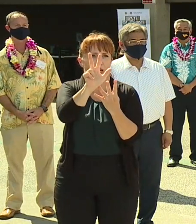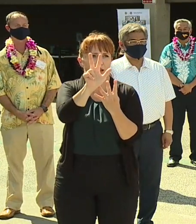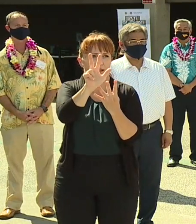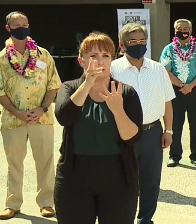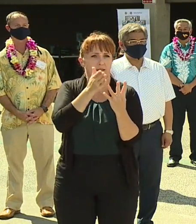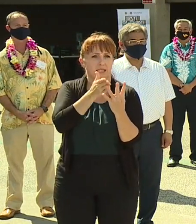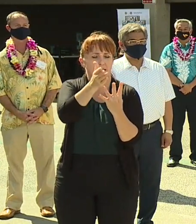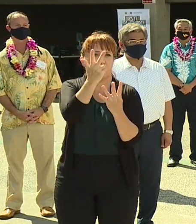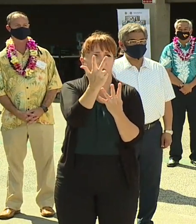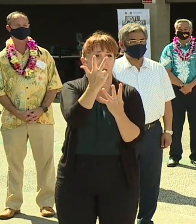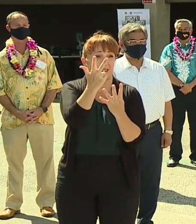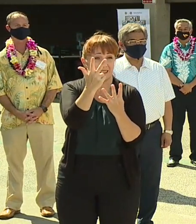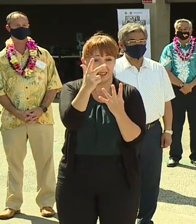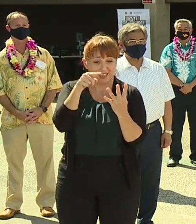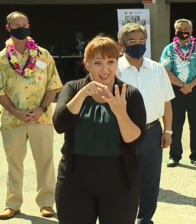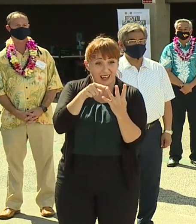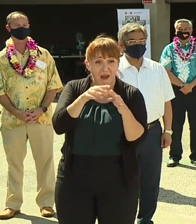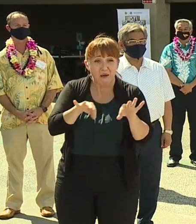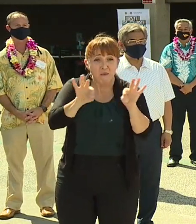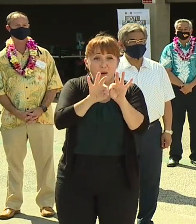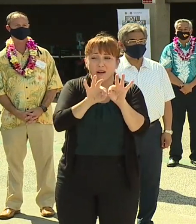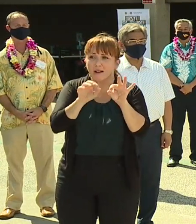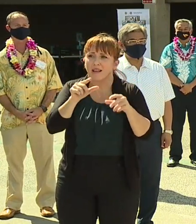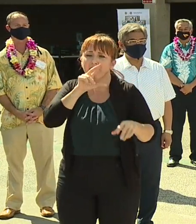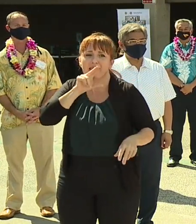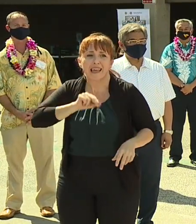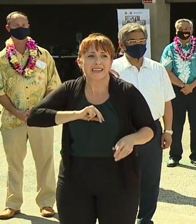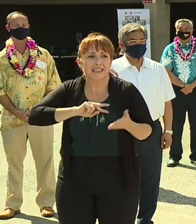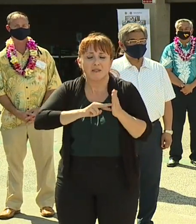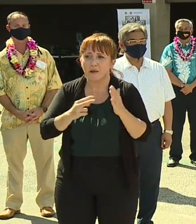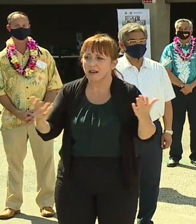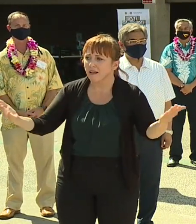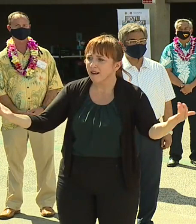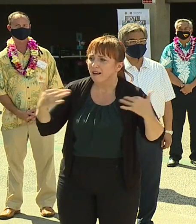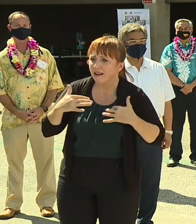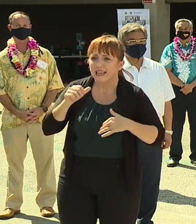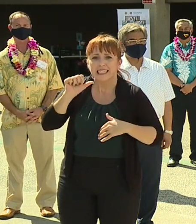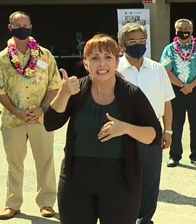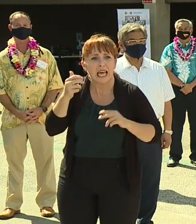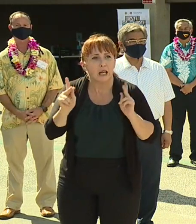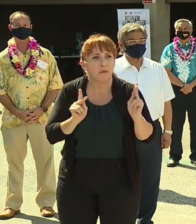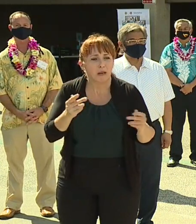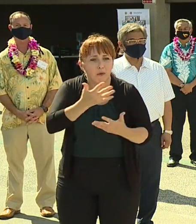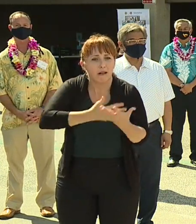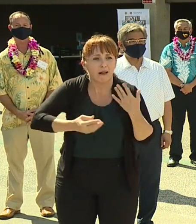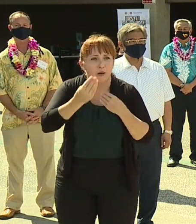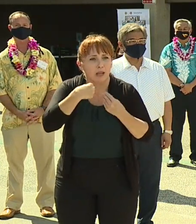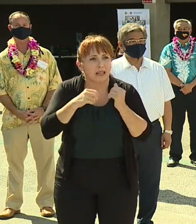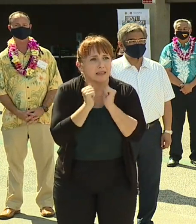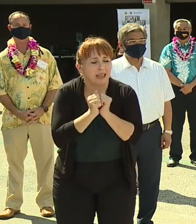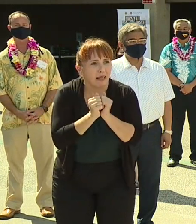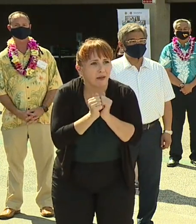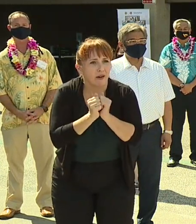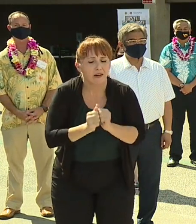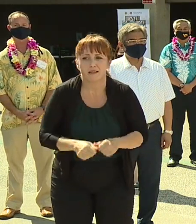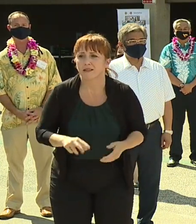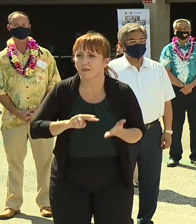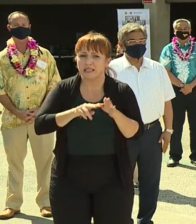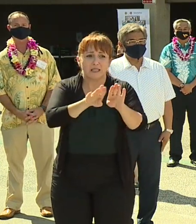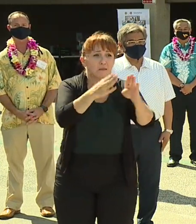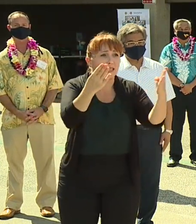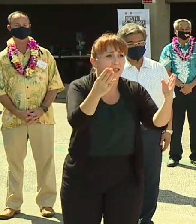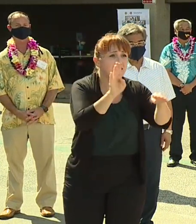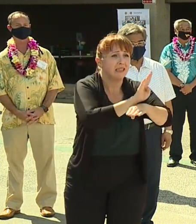We can then have 10 people over to our homes for Thanksgiving. And we can do more things and more businesses can open